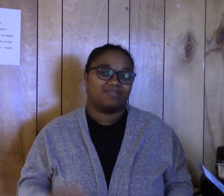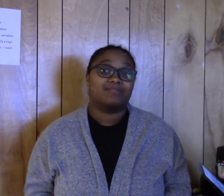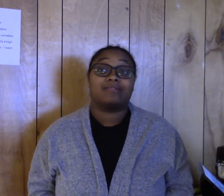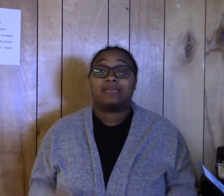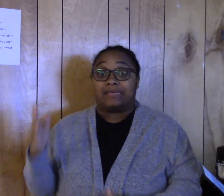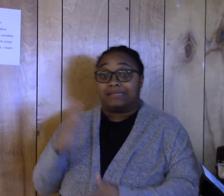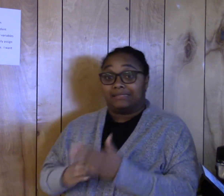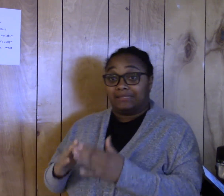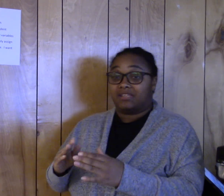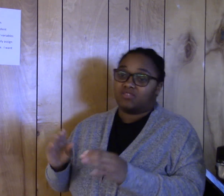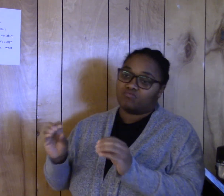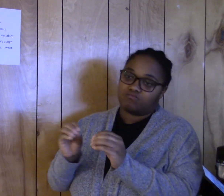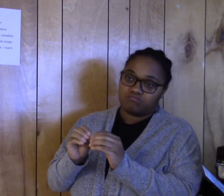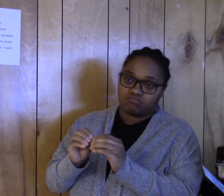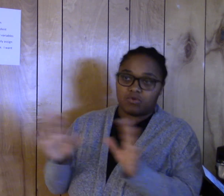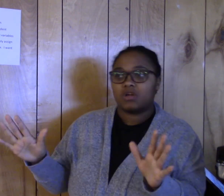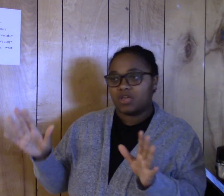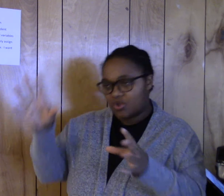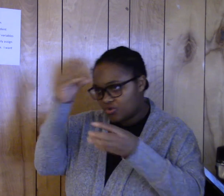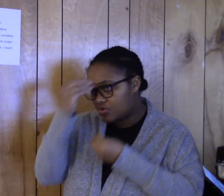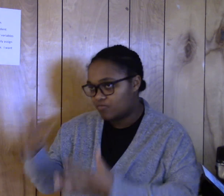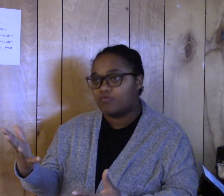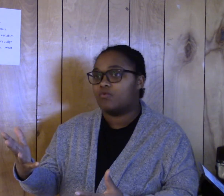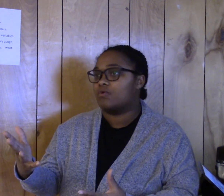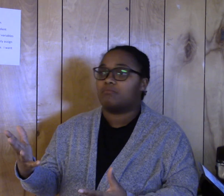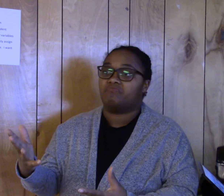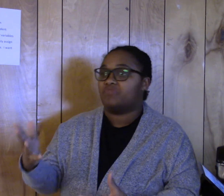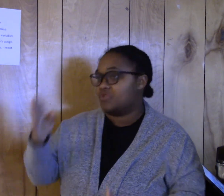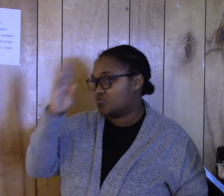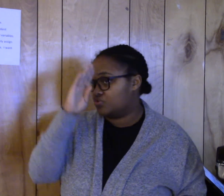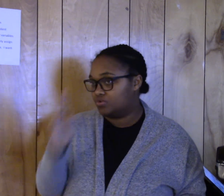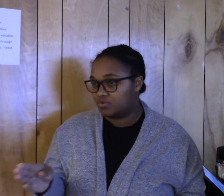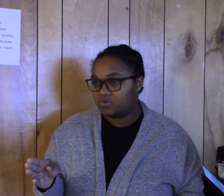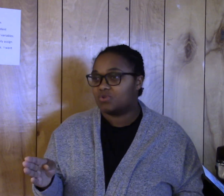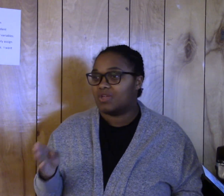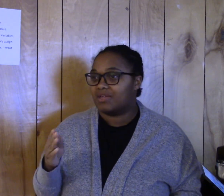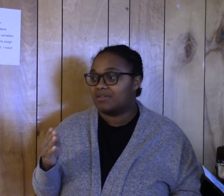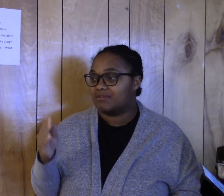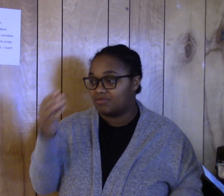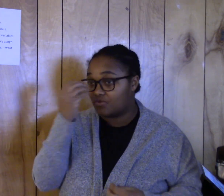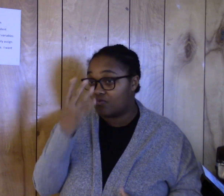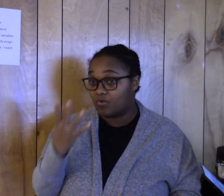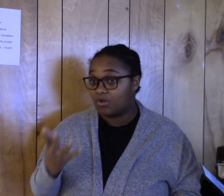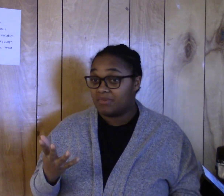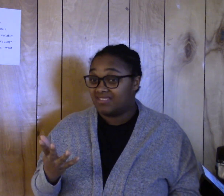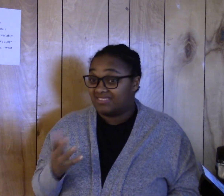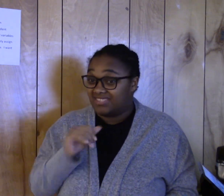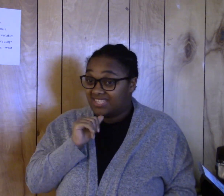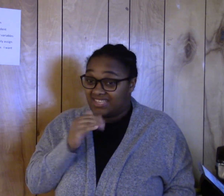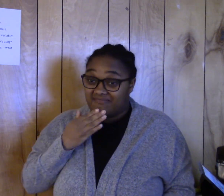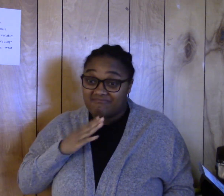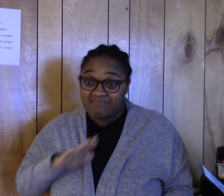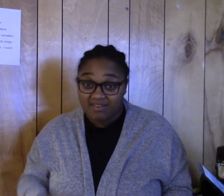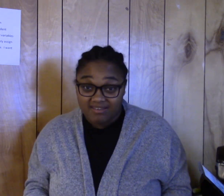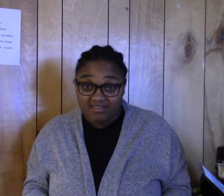They tell us in no uncertain terms. And it doesn't have to be bad. You know, it's just that you know where it's